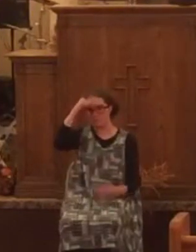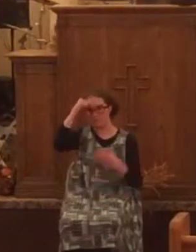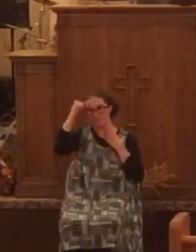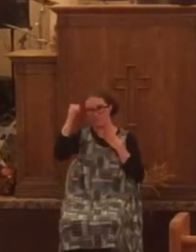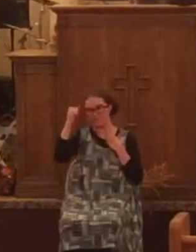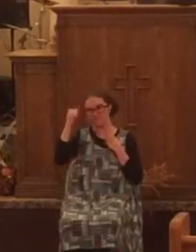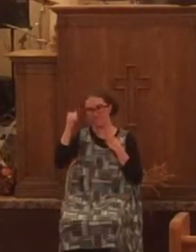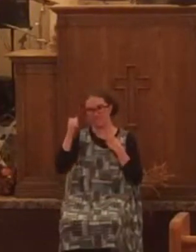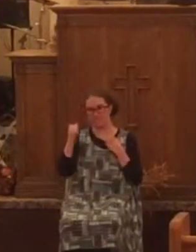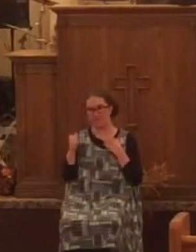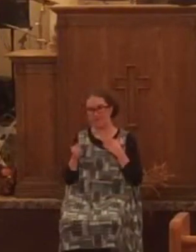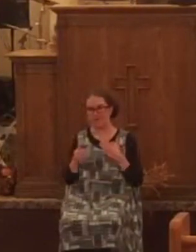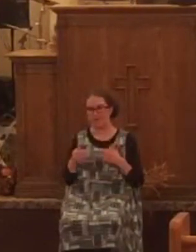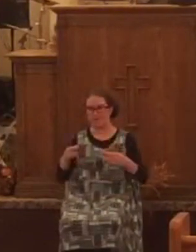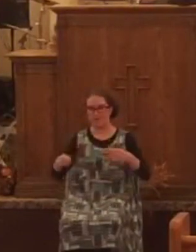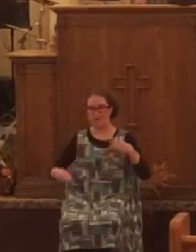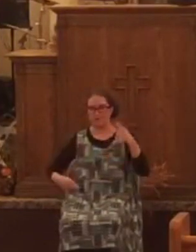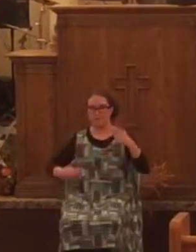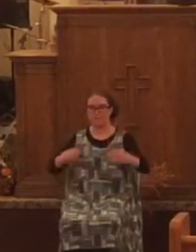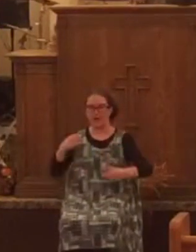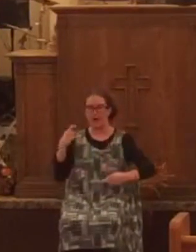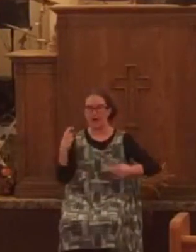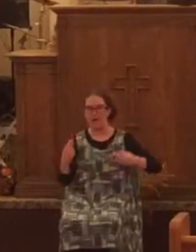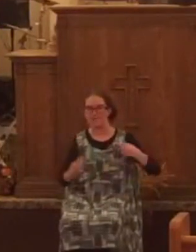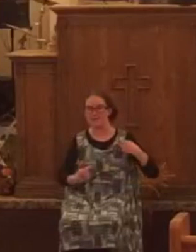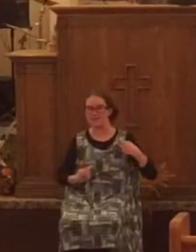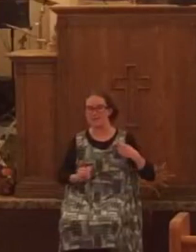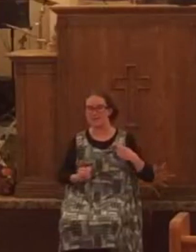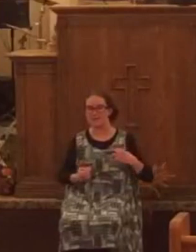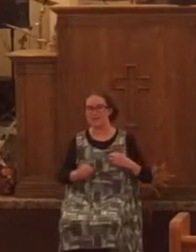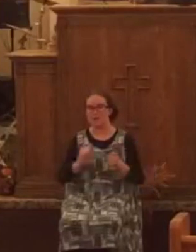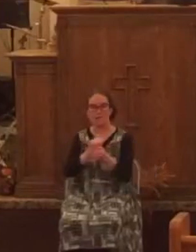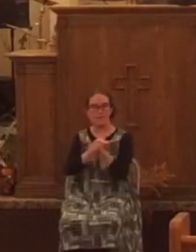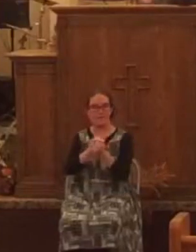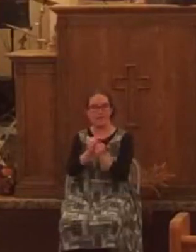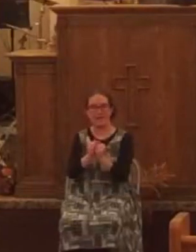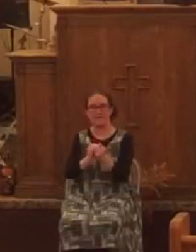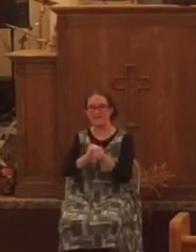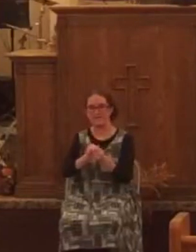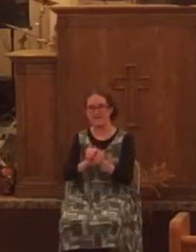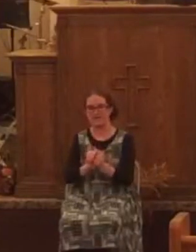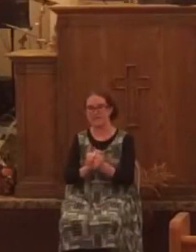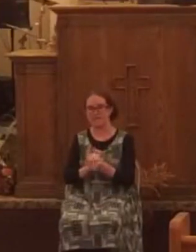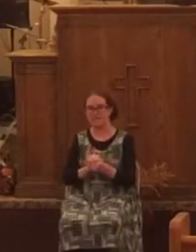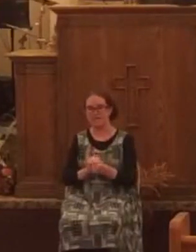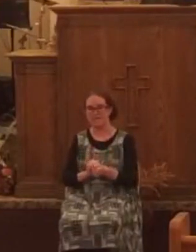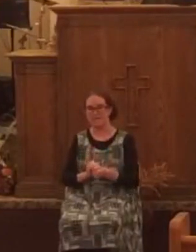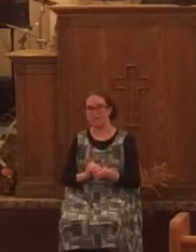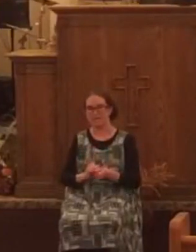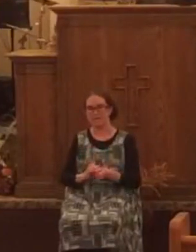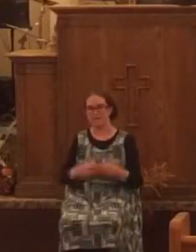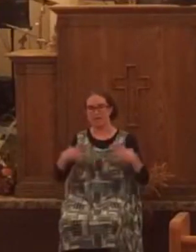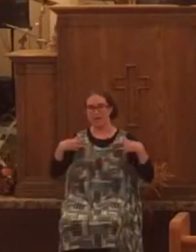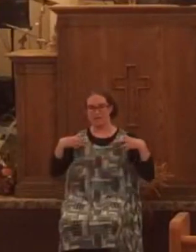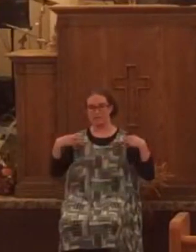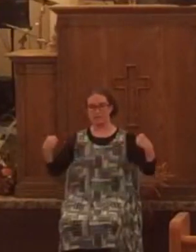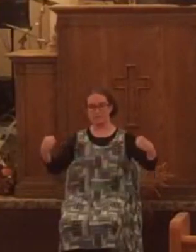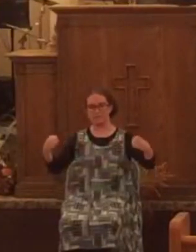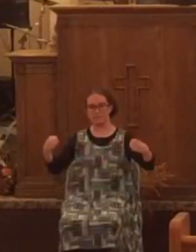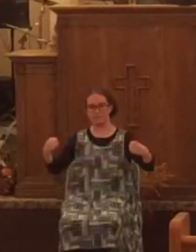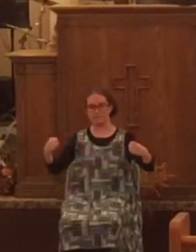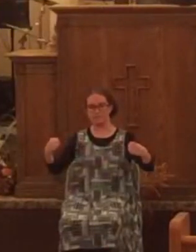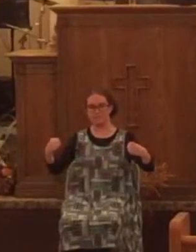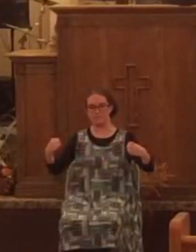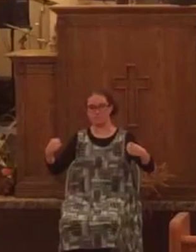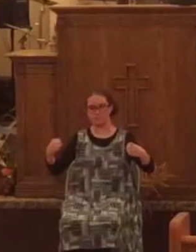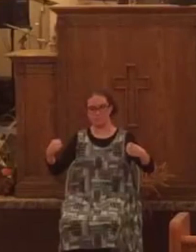That thing that revives us, that thing that cleanses us, that ointment that heals us. Come